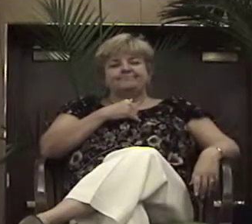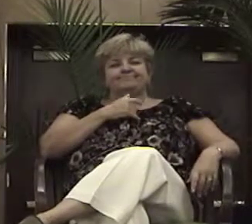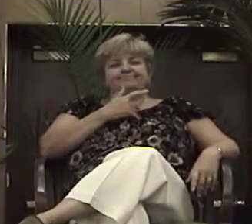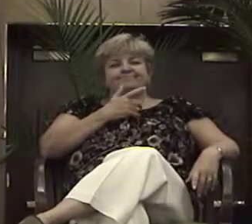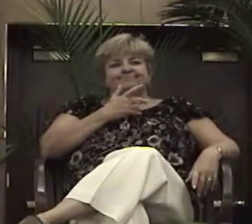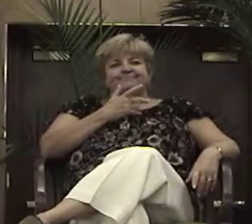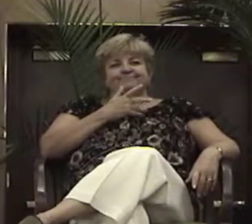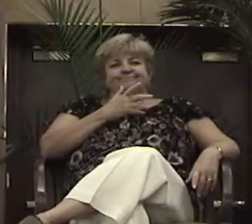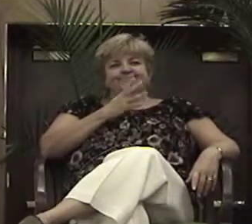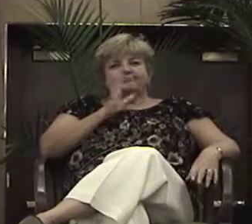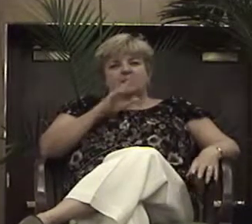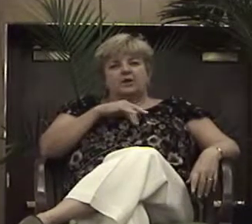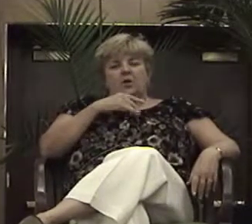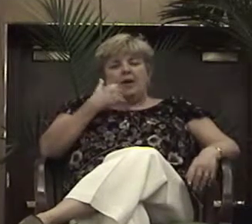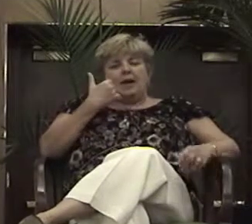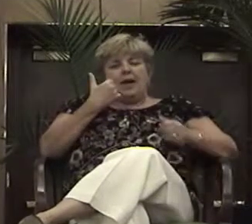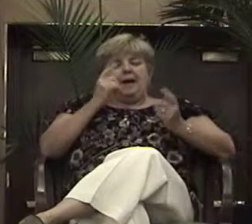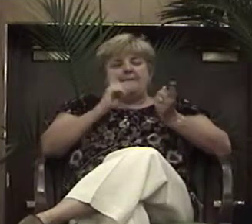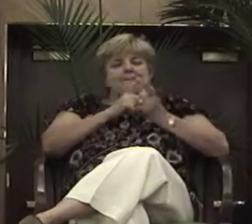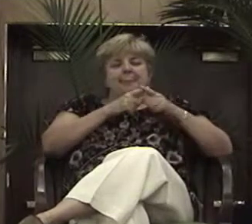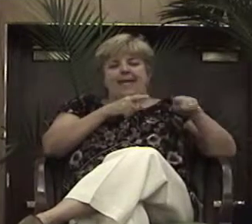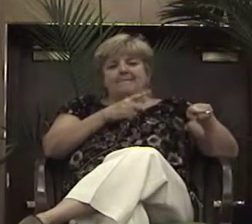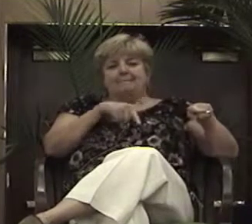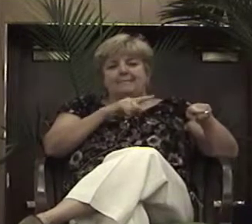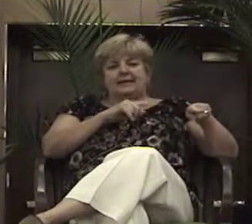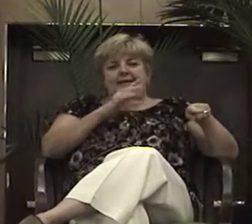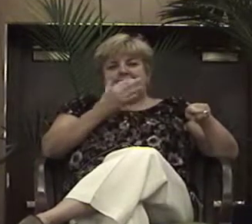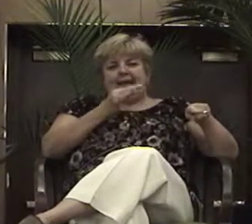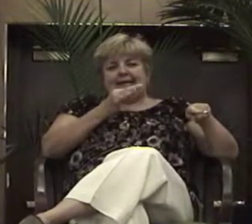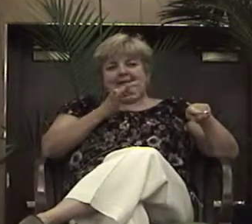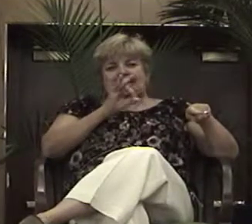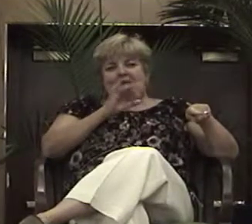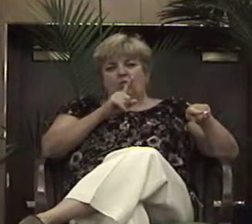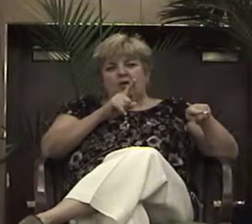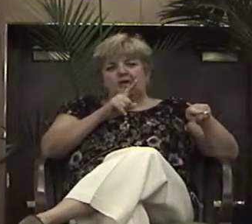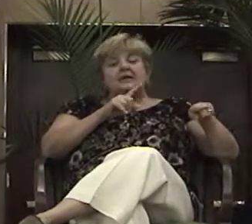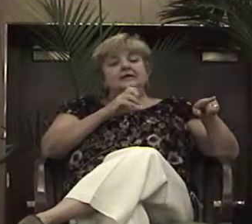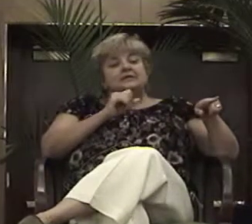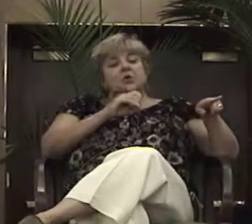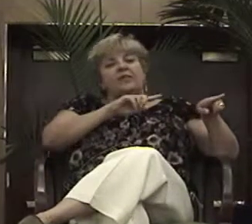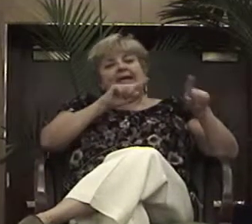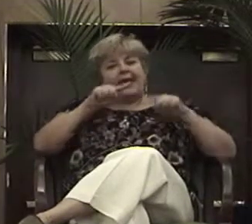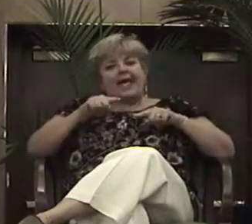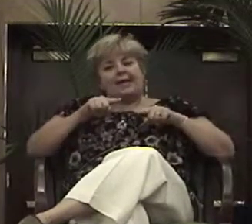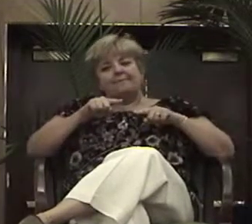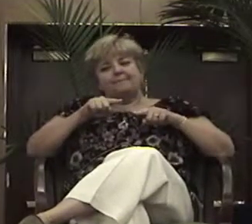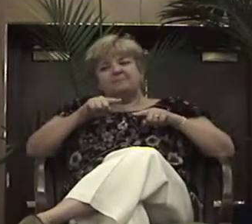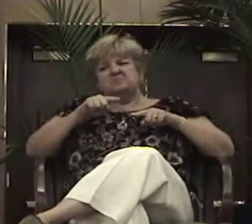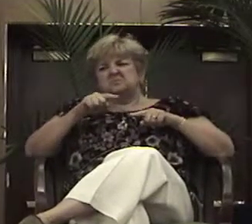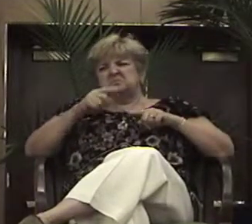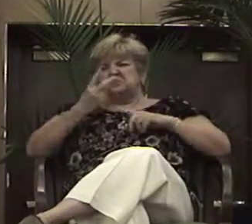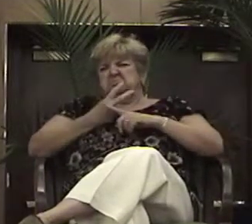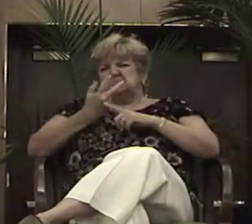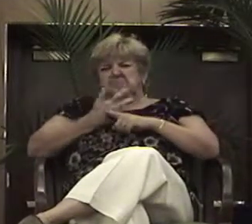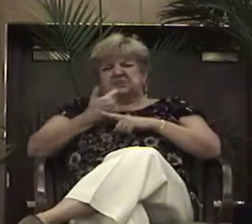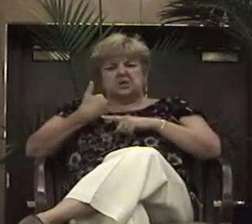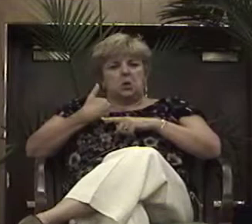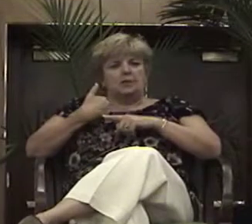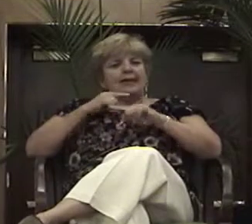spoke there in '91, and we've become really close friends, and they come up and spent some time with Linda and I a couple of 3 months ago.